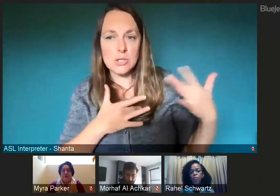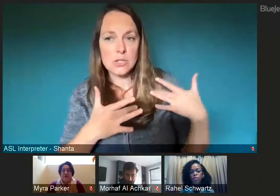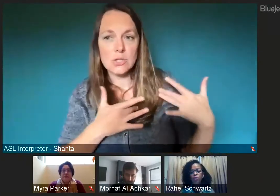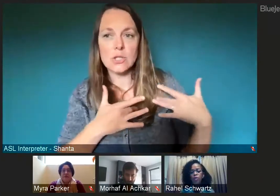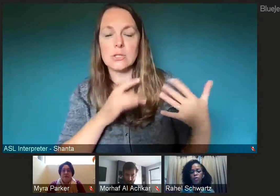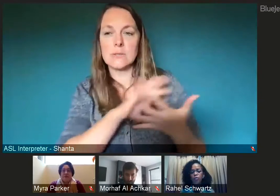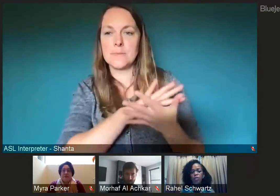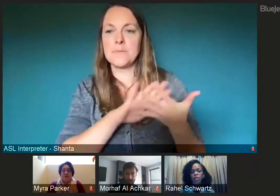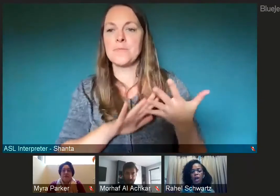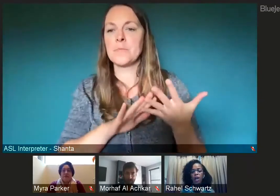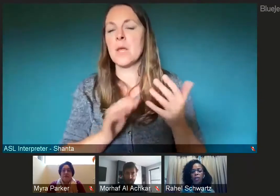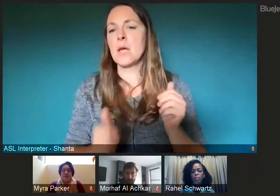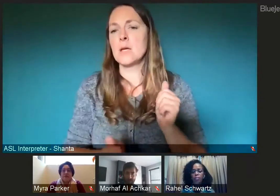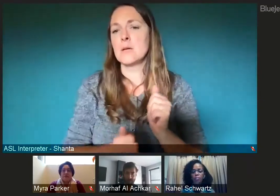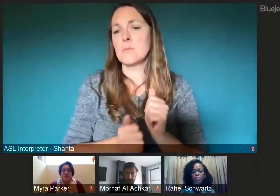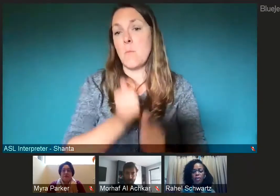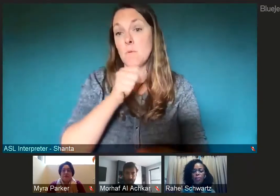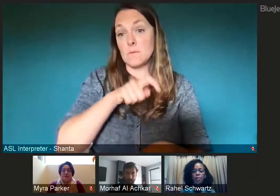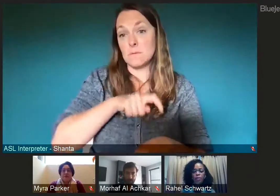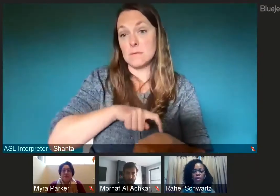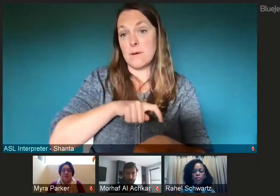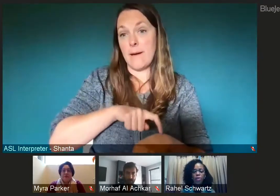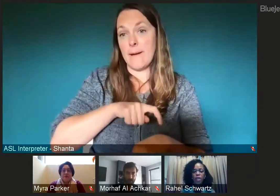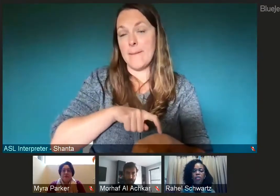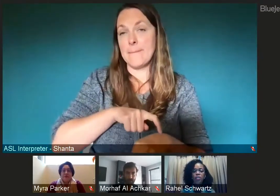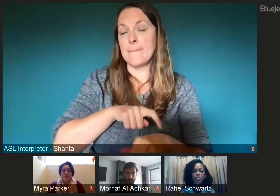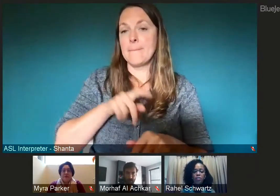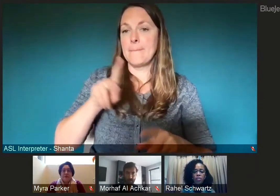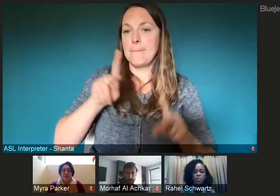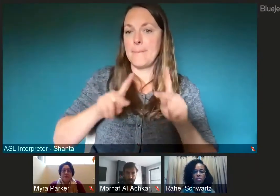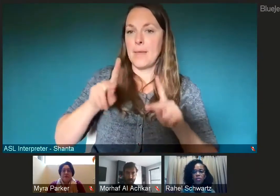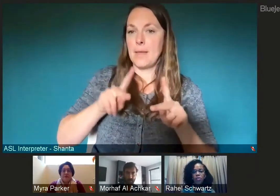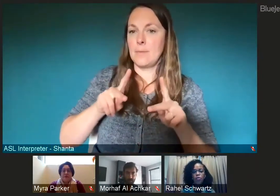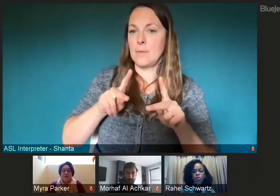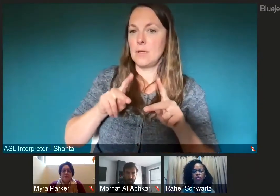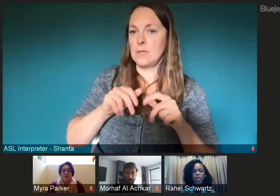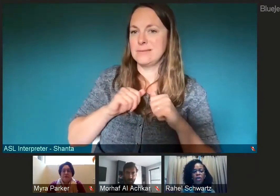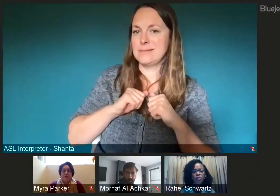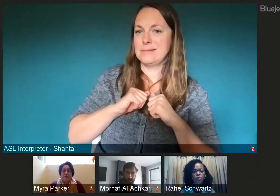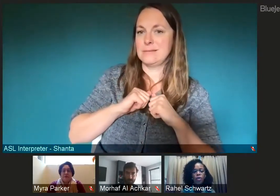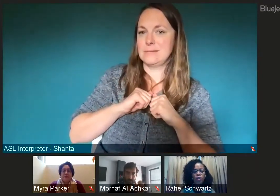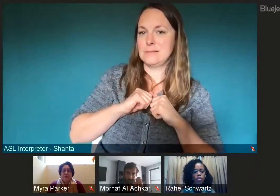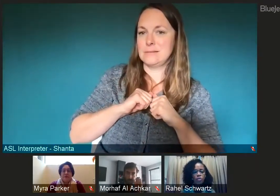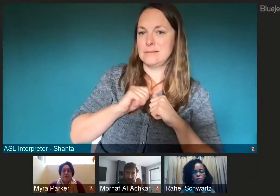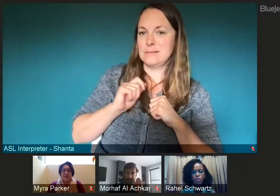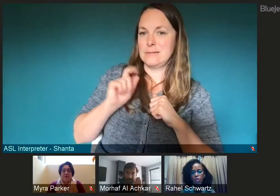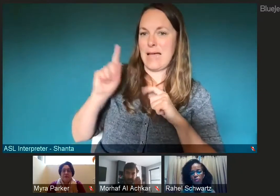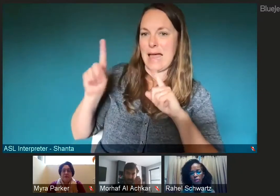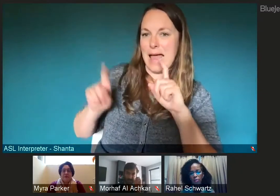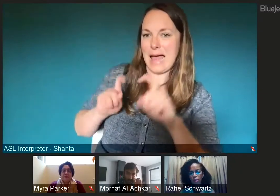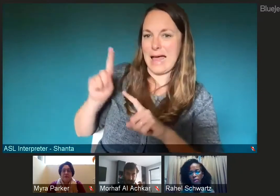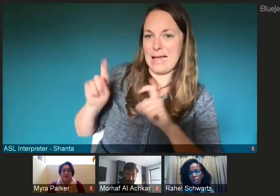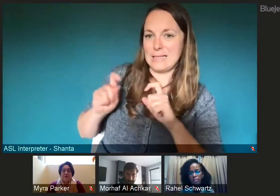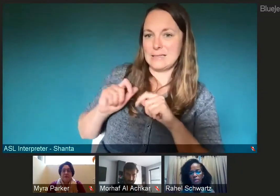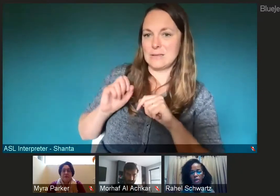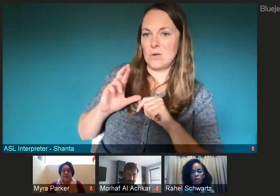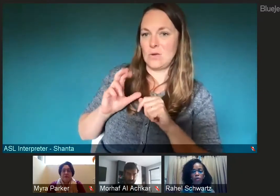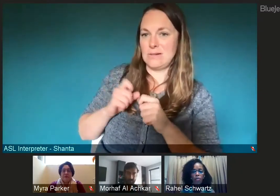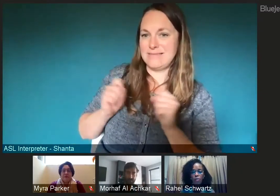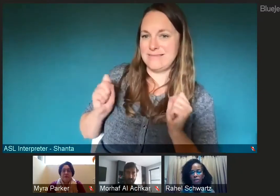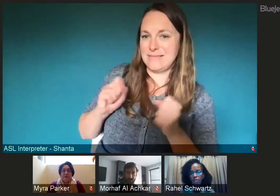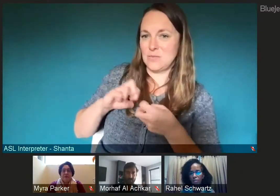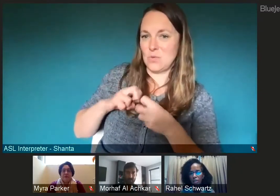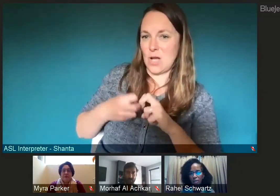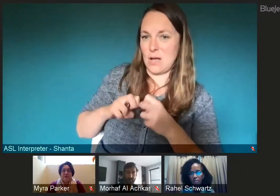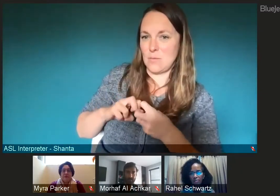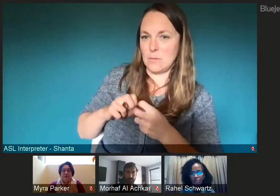So majority of the time, people are reluctant, to even ask questions or share their problems with